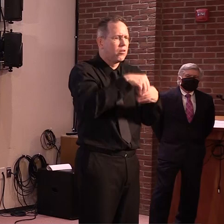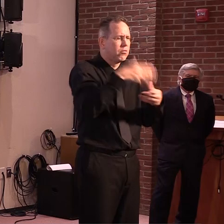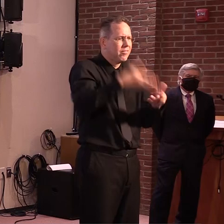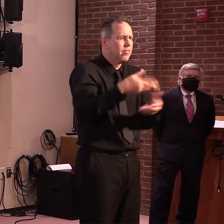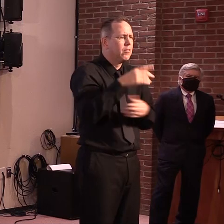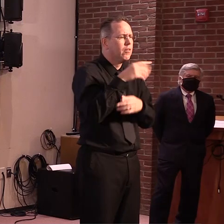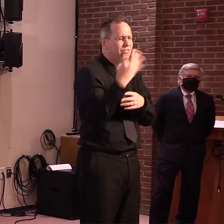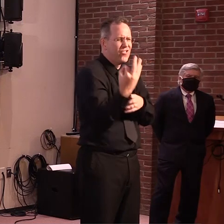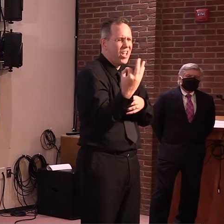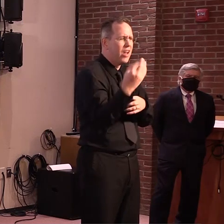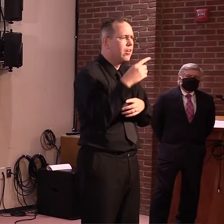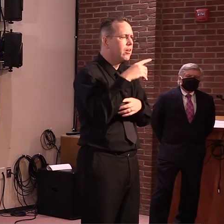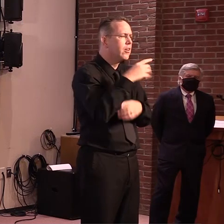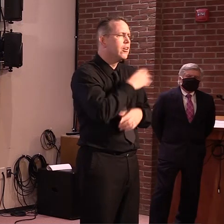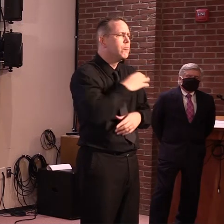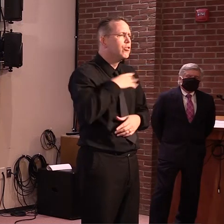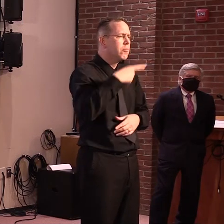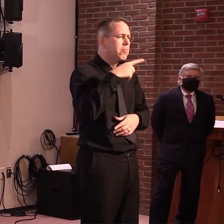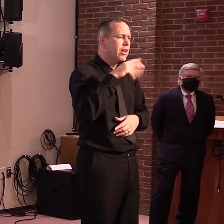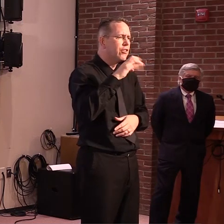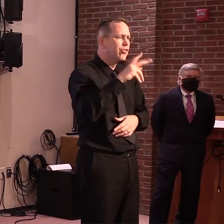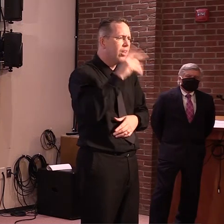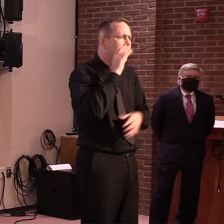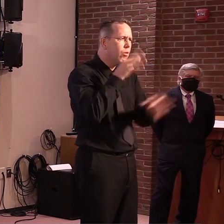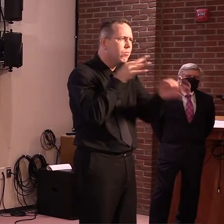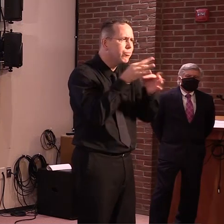we're watching. So you can find last week's there.